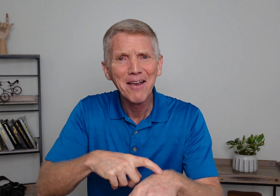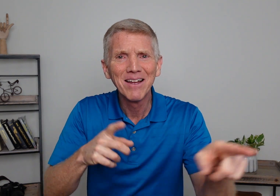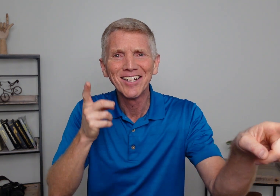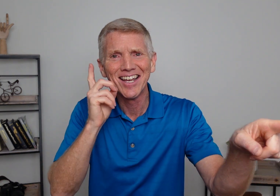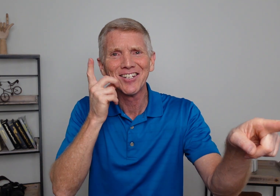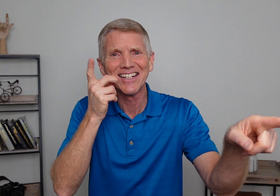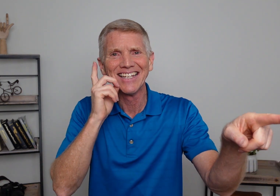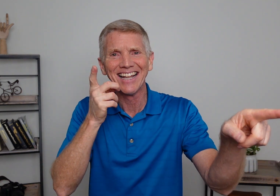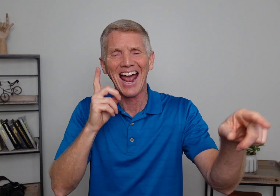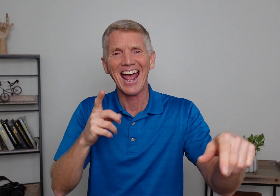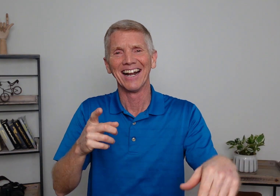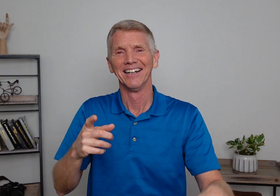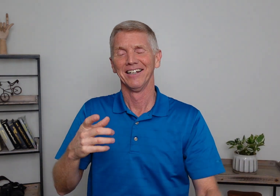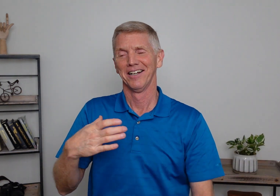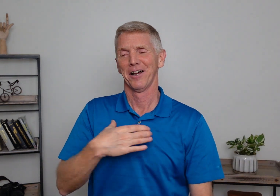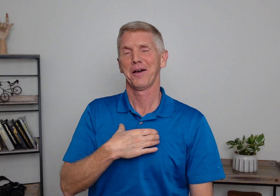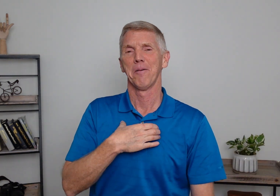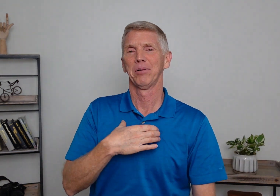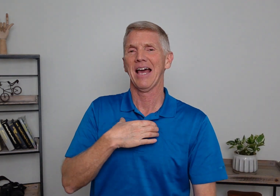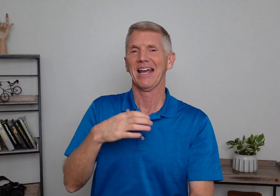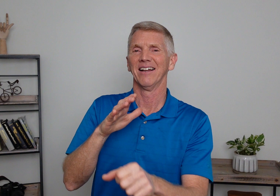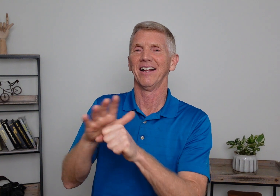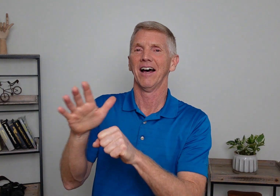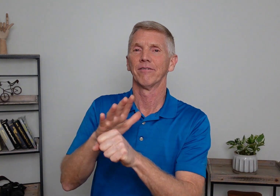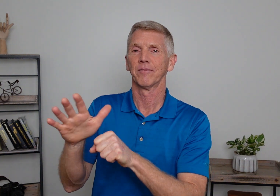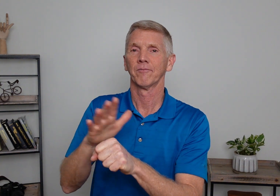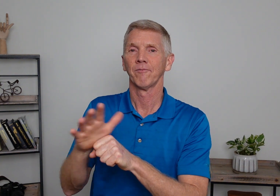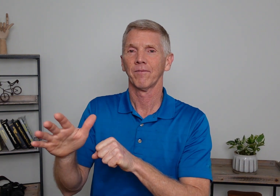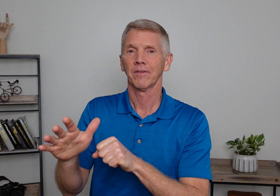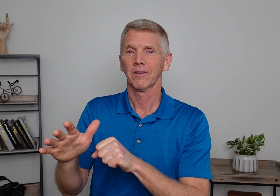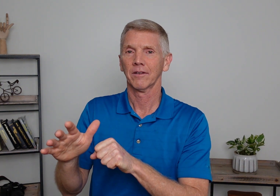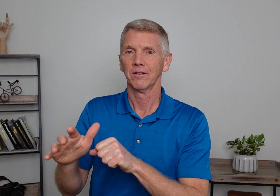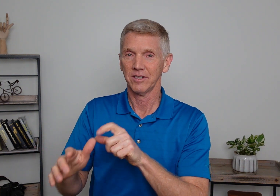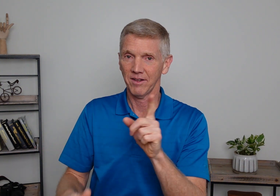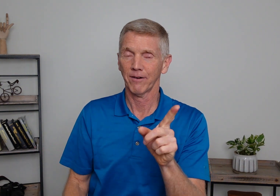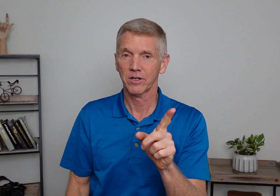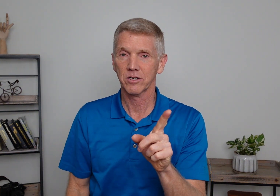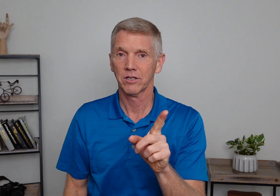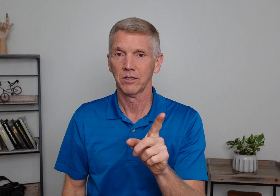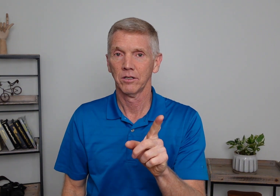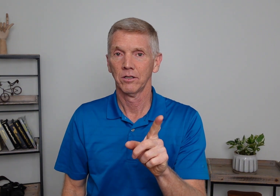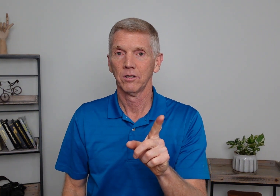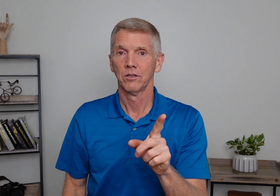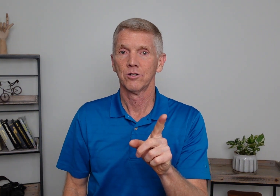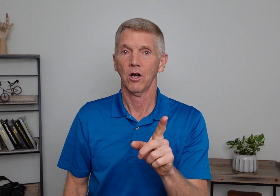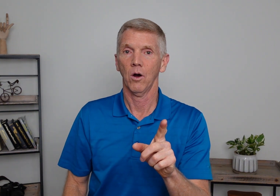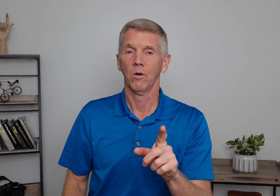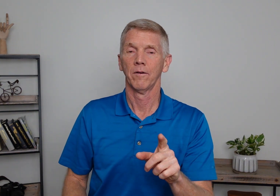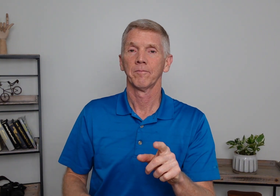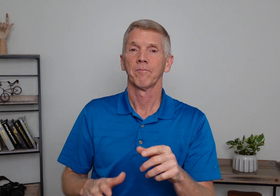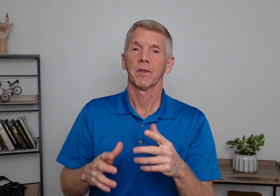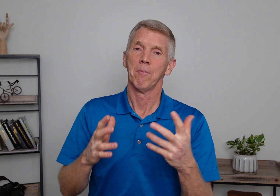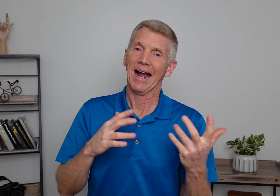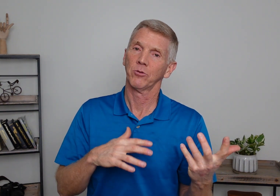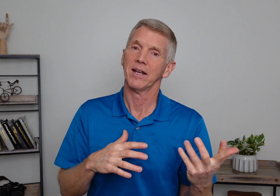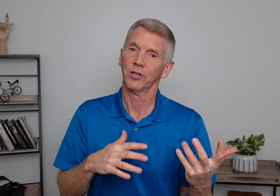in Disneyland. Complain, enough. Do you see the difference? So, back to what I said